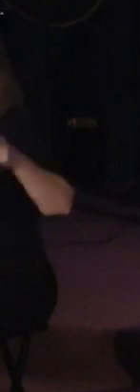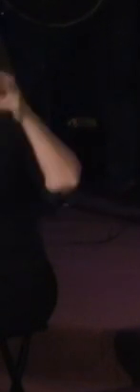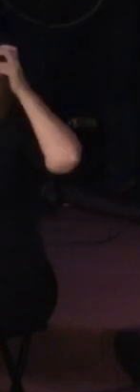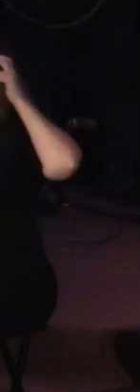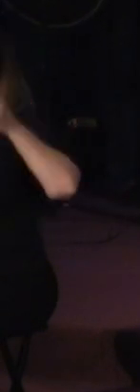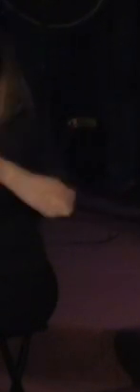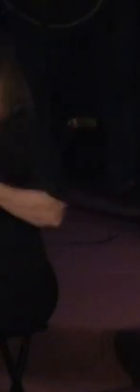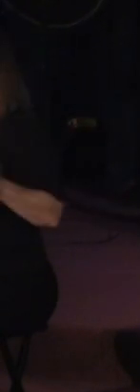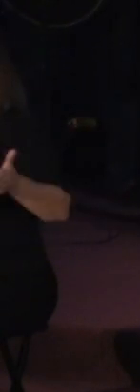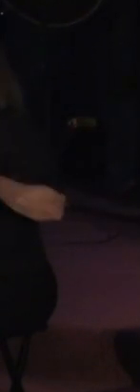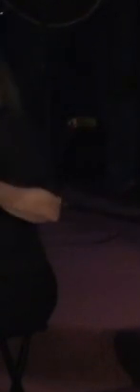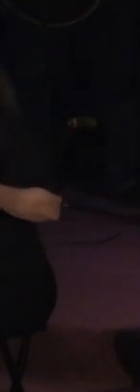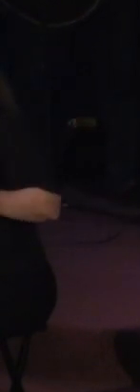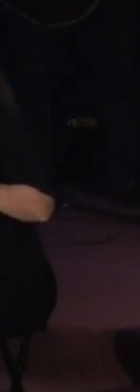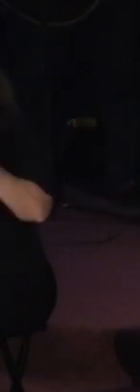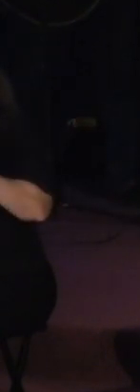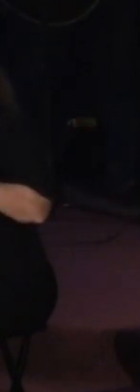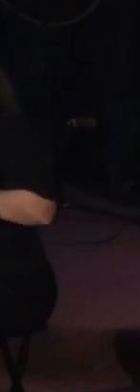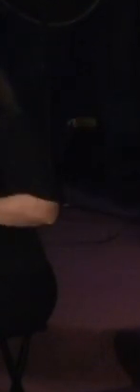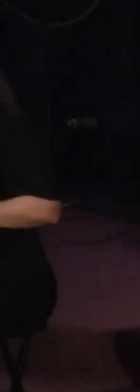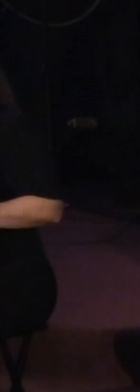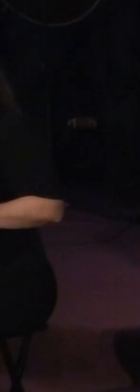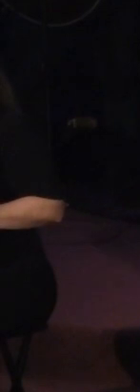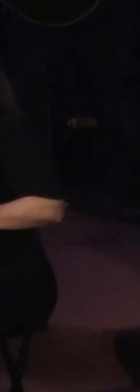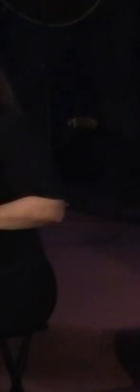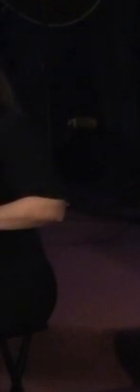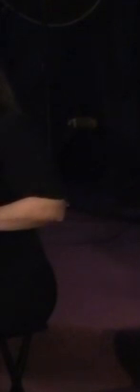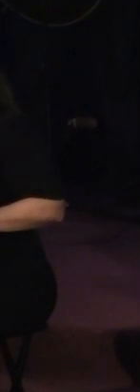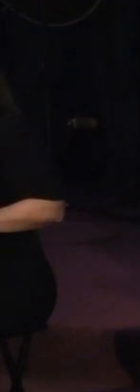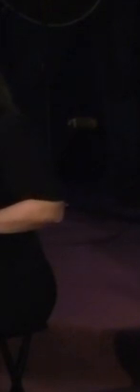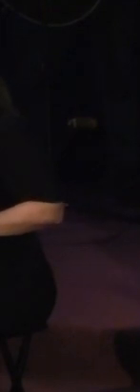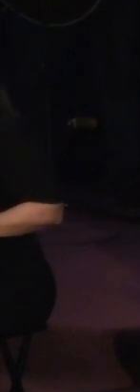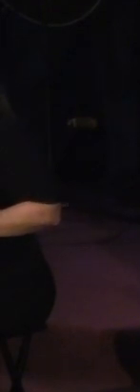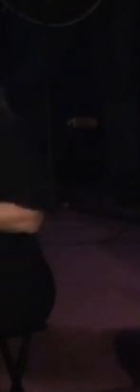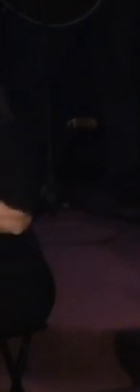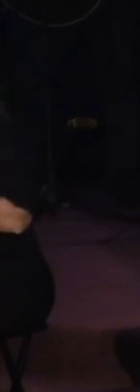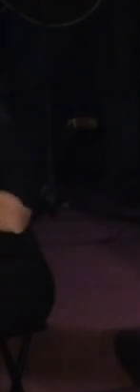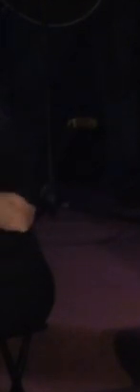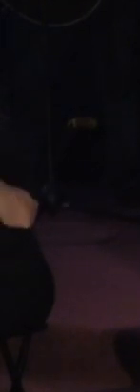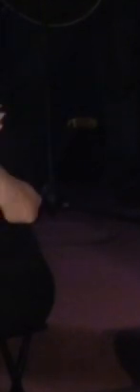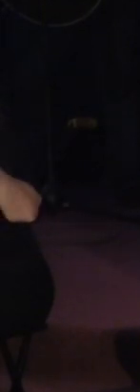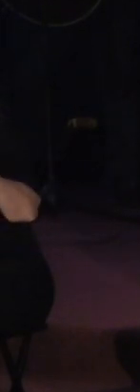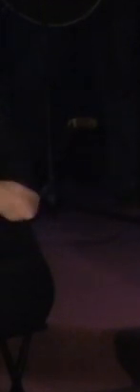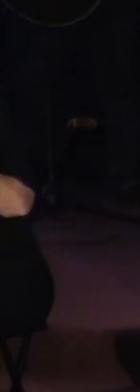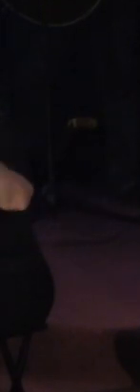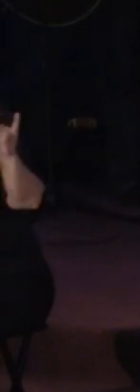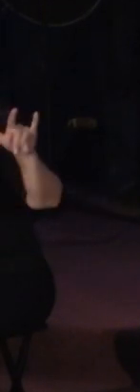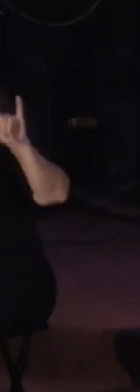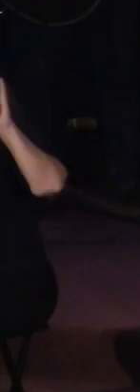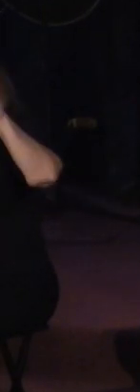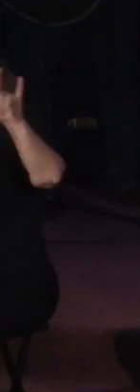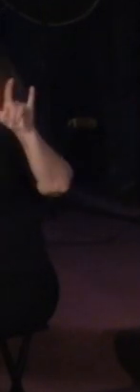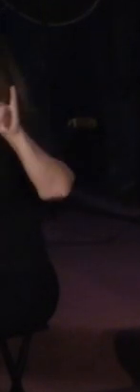like this. There's nobody going to do that. So, all right, I'm done. I love you guys.